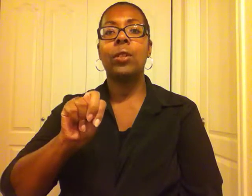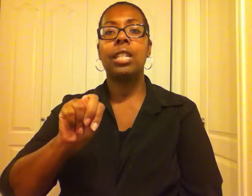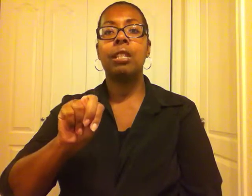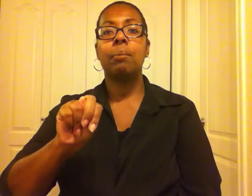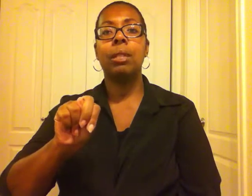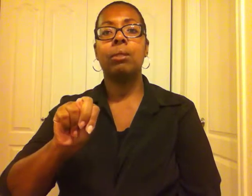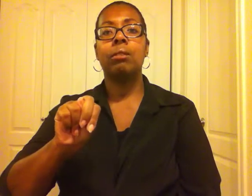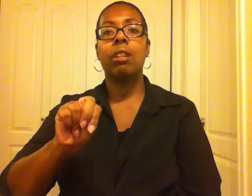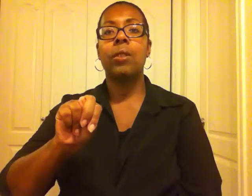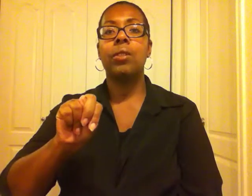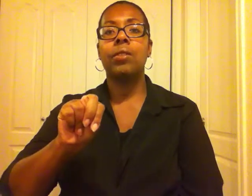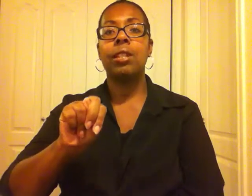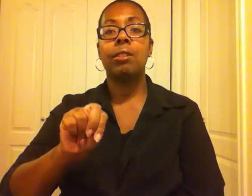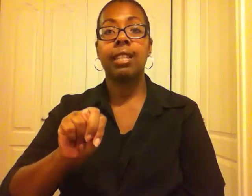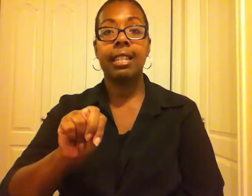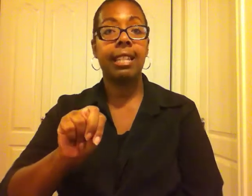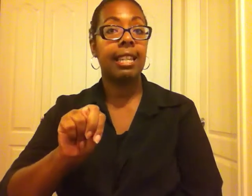into the middle of those fingers and get an N.